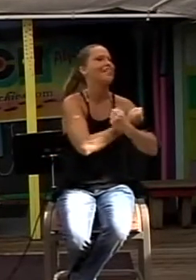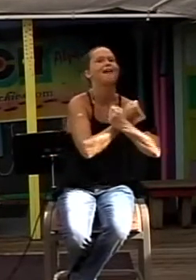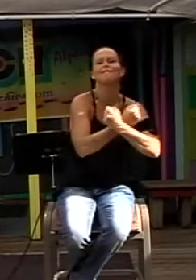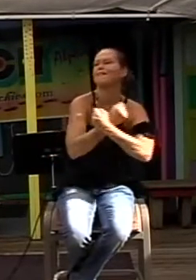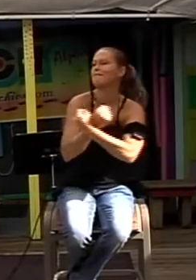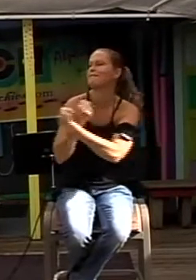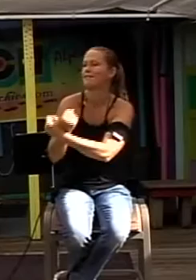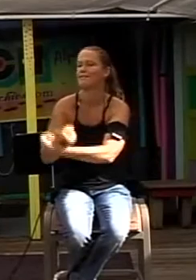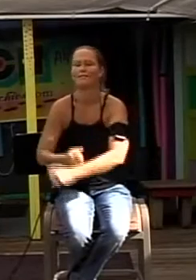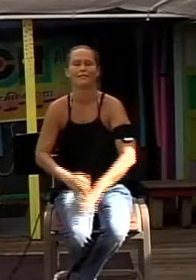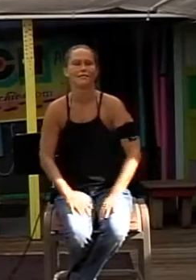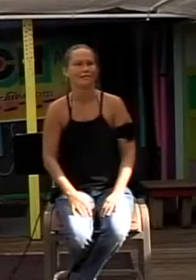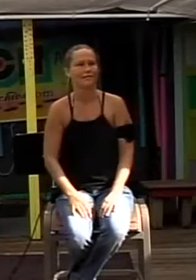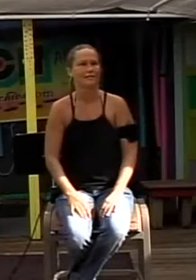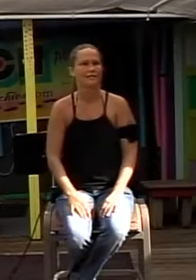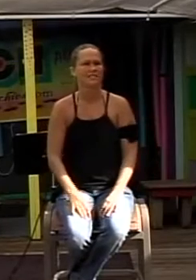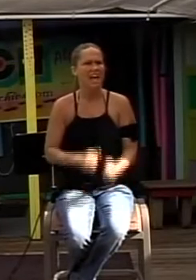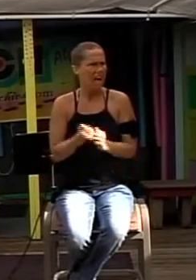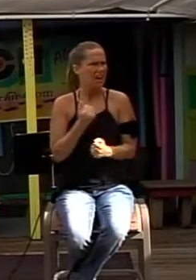you hate? Can't.